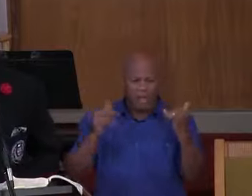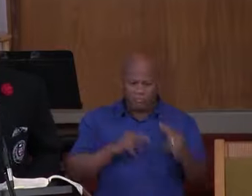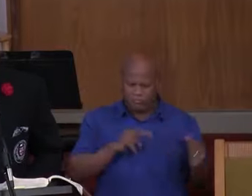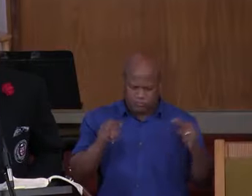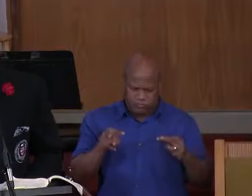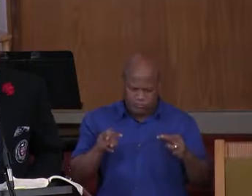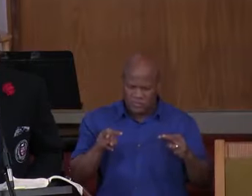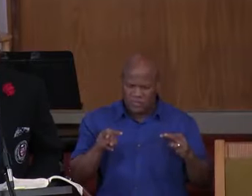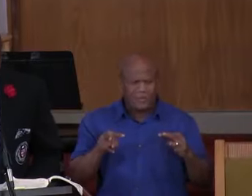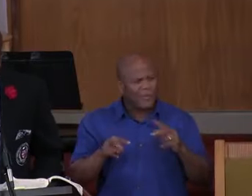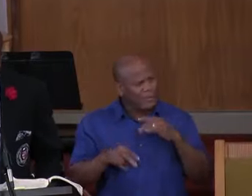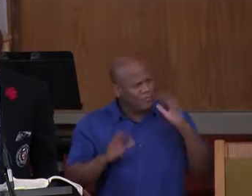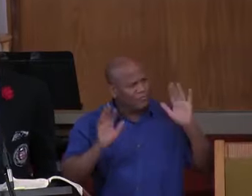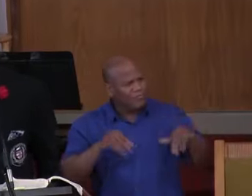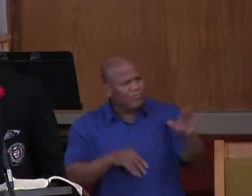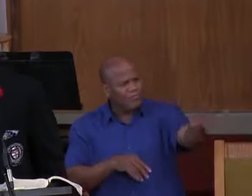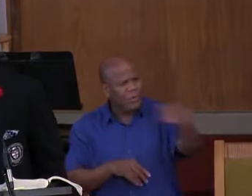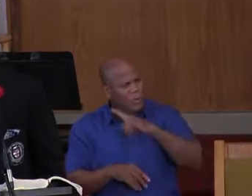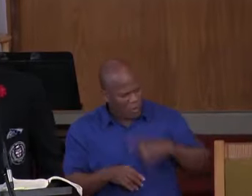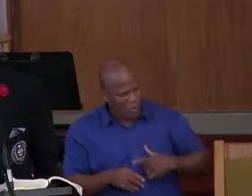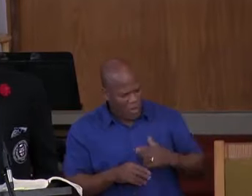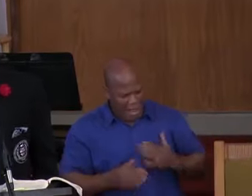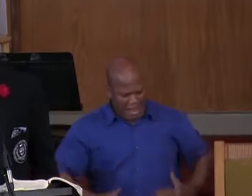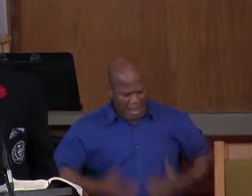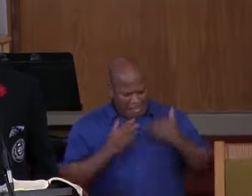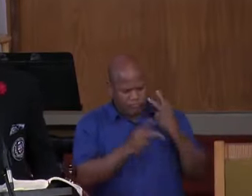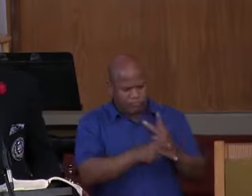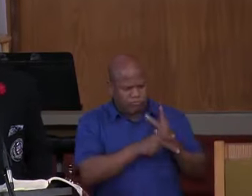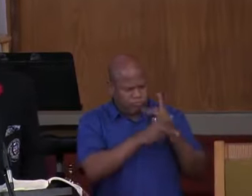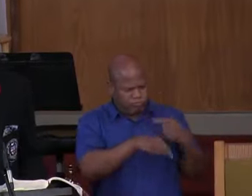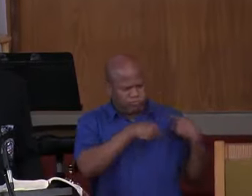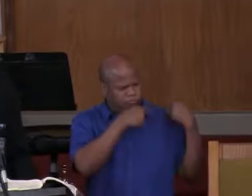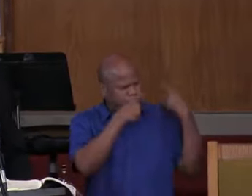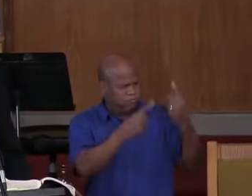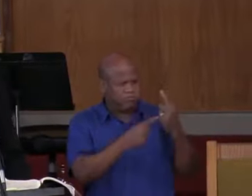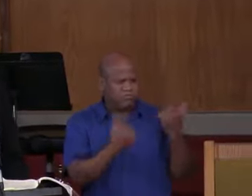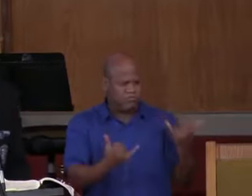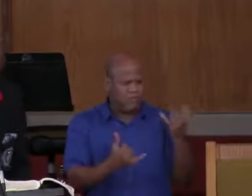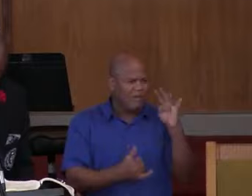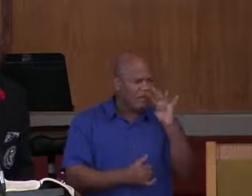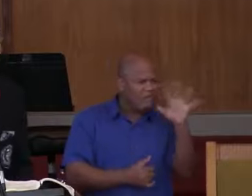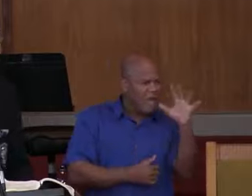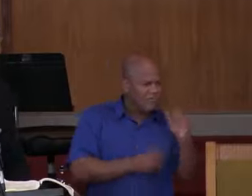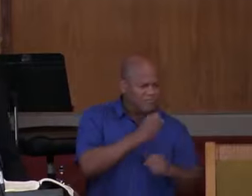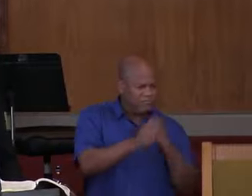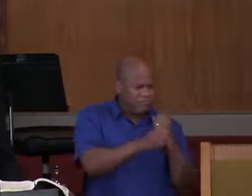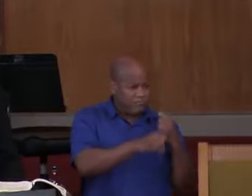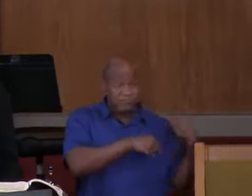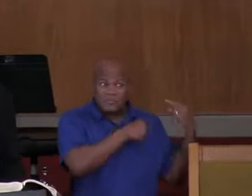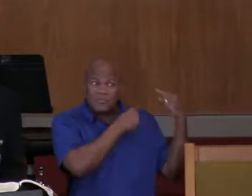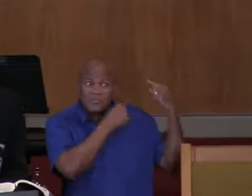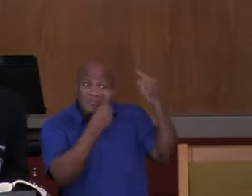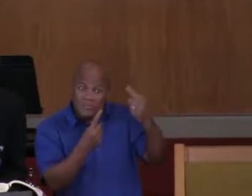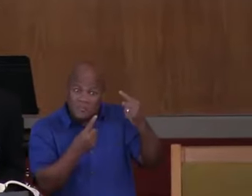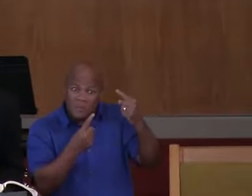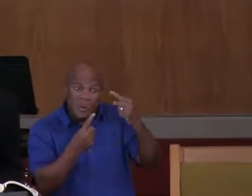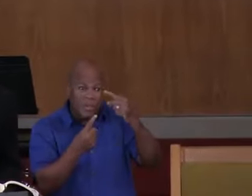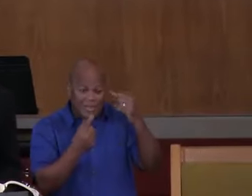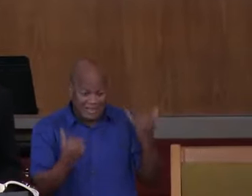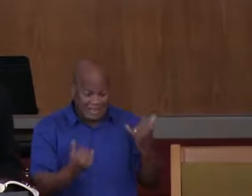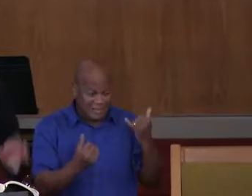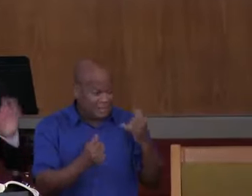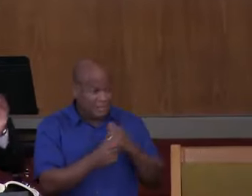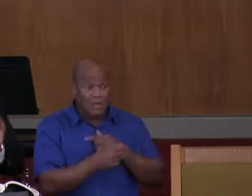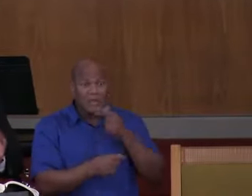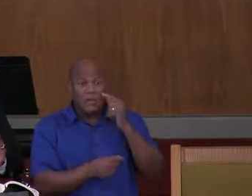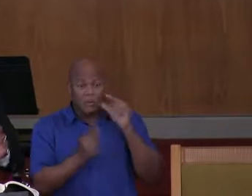me alive just as he said. For these 45 years since that time that the Lord spoke this word to